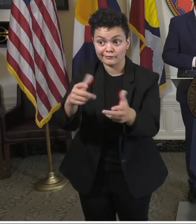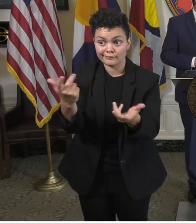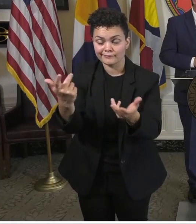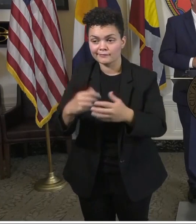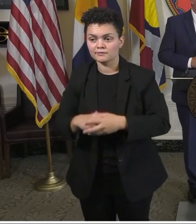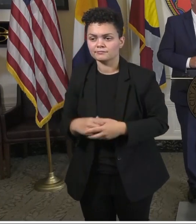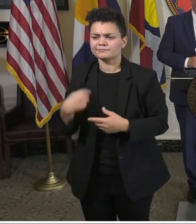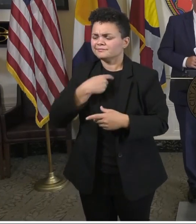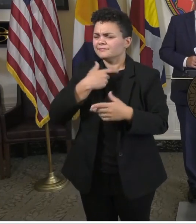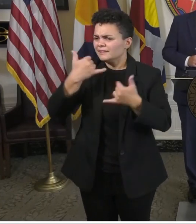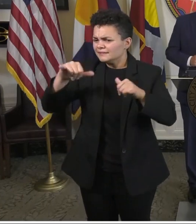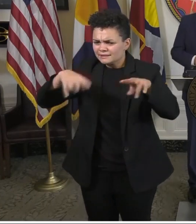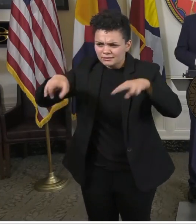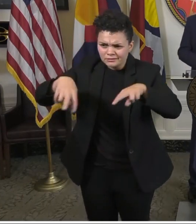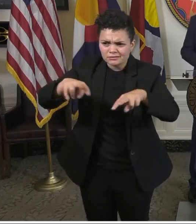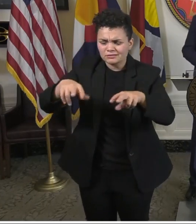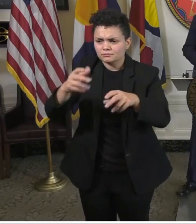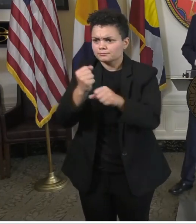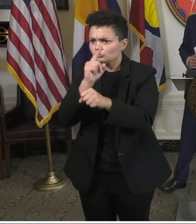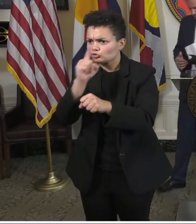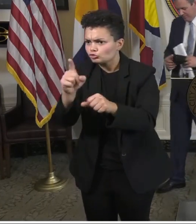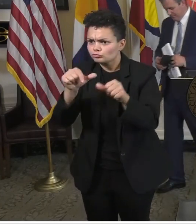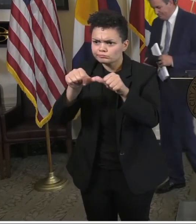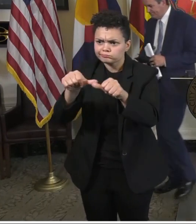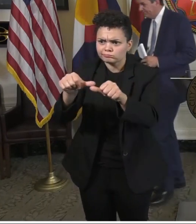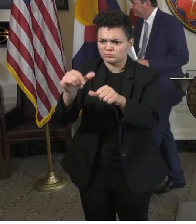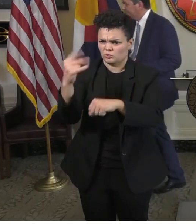in addition to what we've already done.